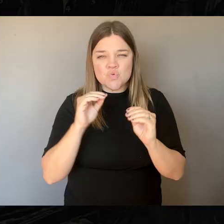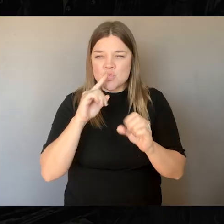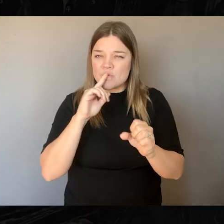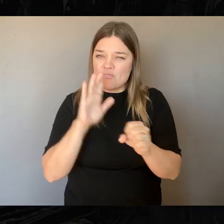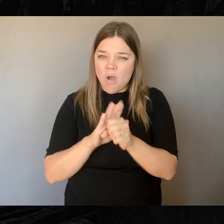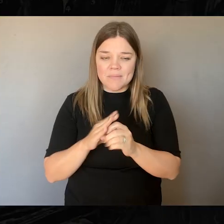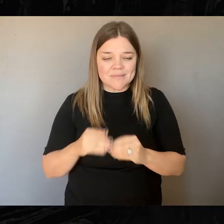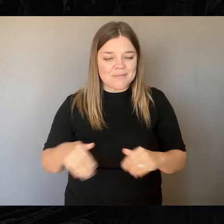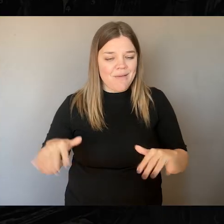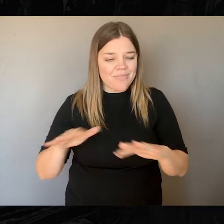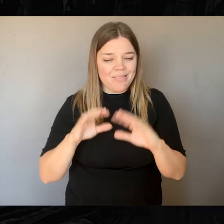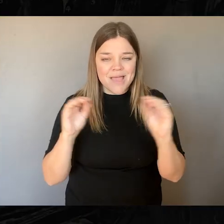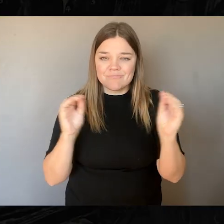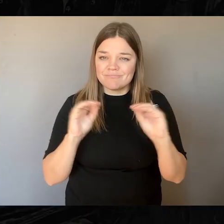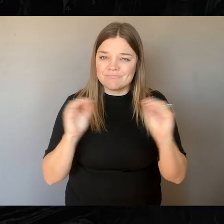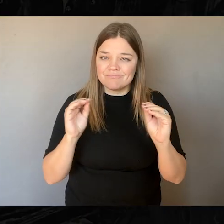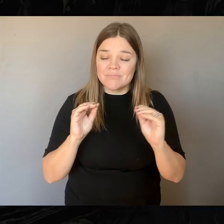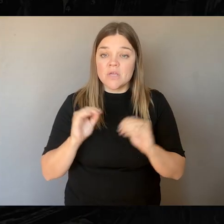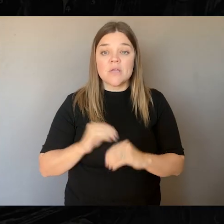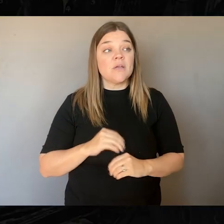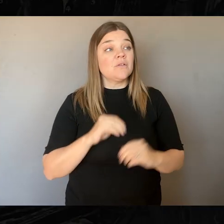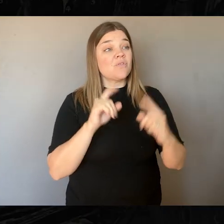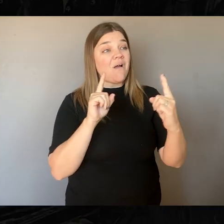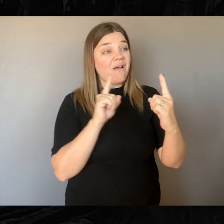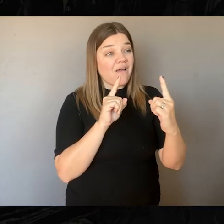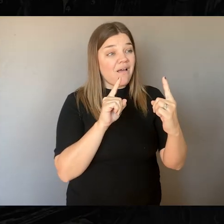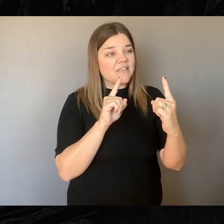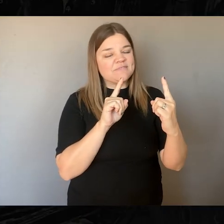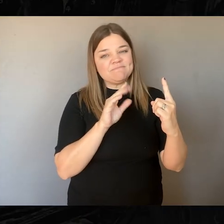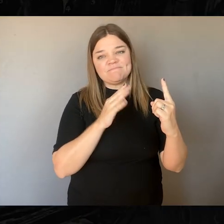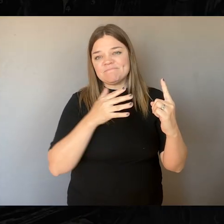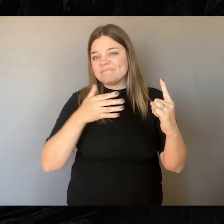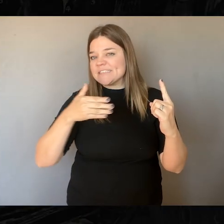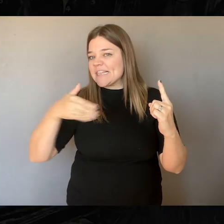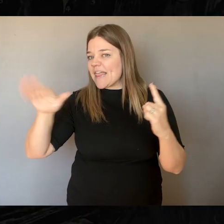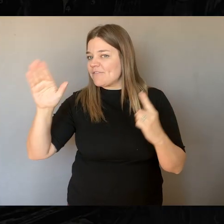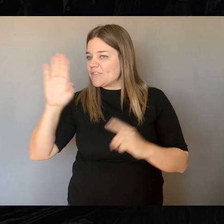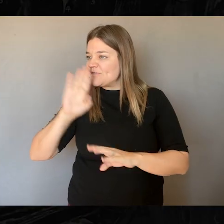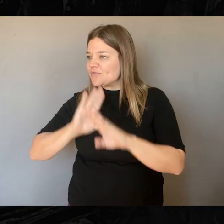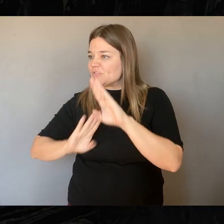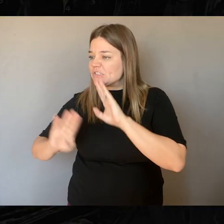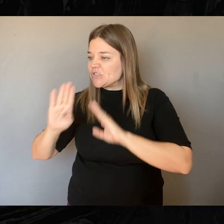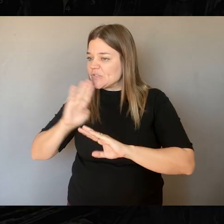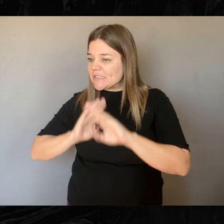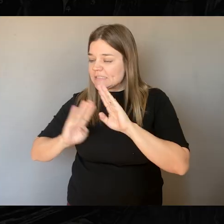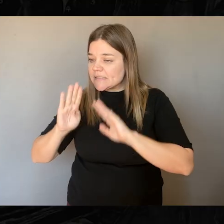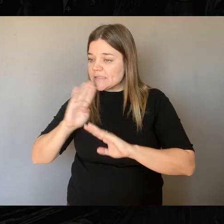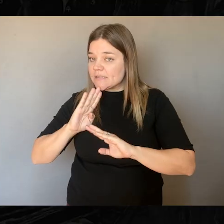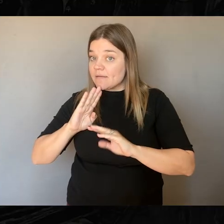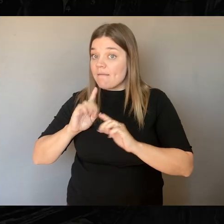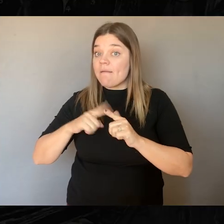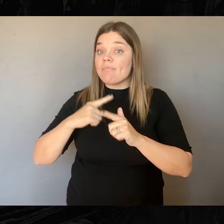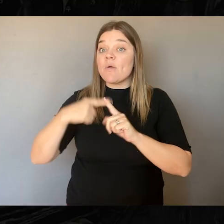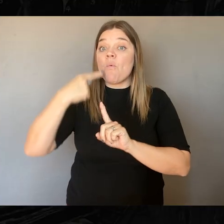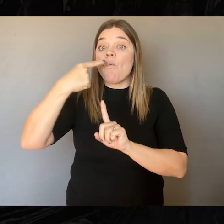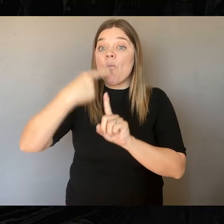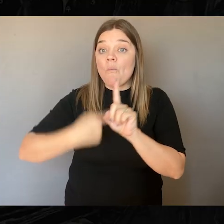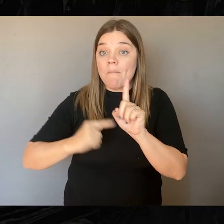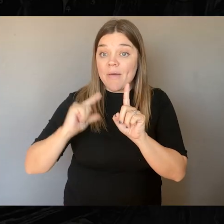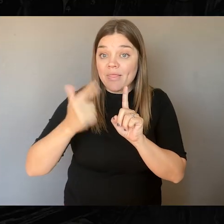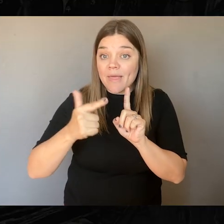about the land, so Duwally left San Antonio in frustration. Then, about a month later, in